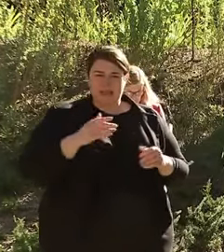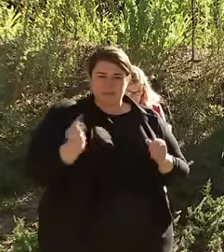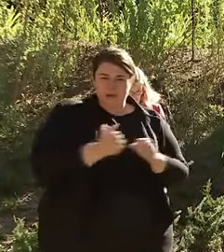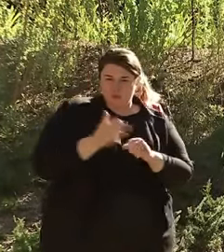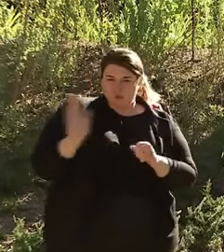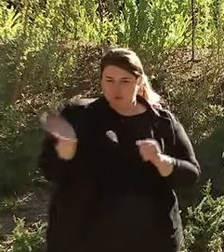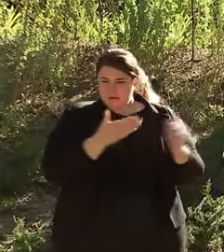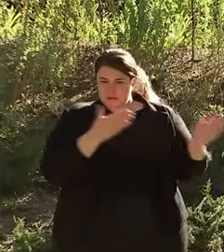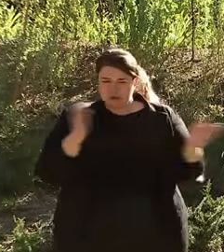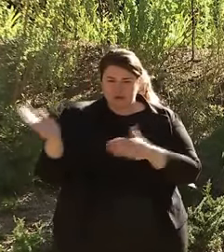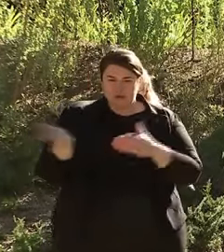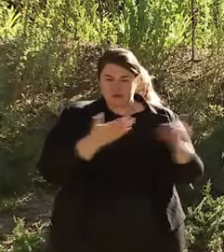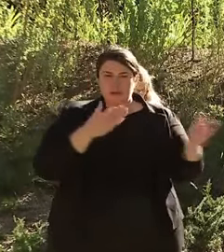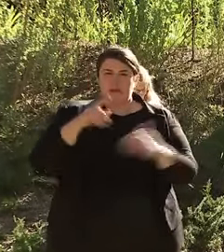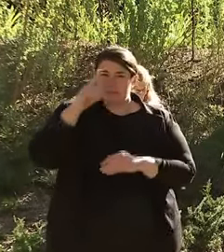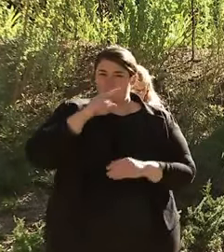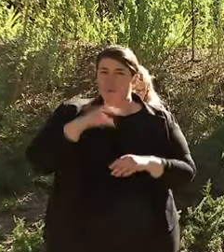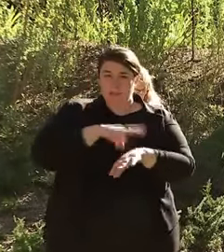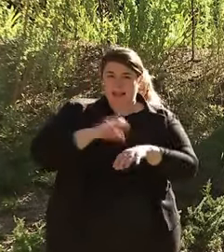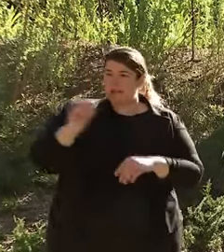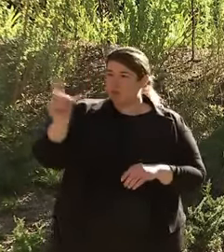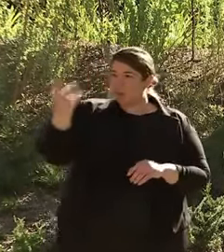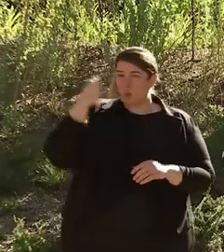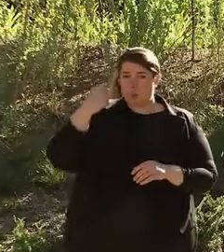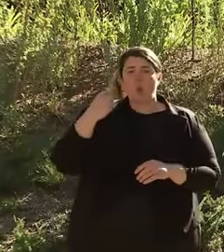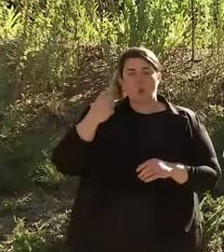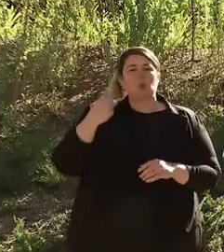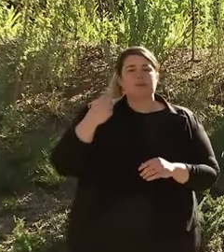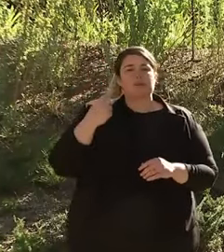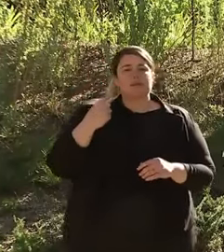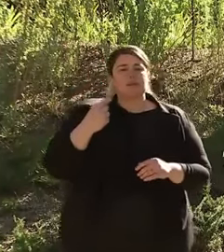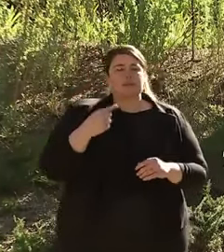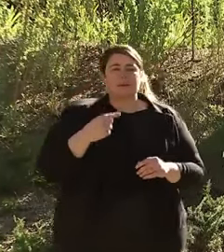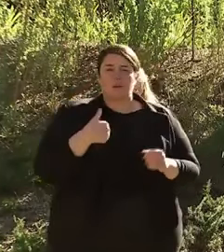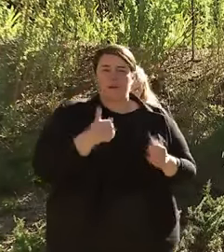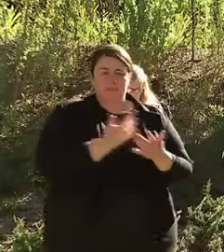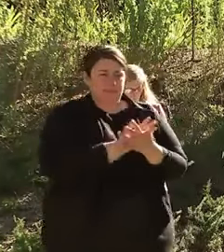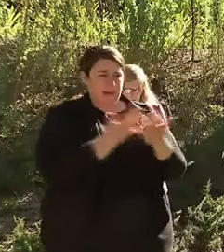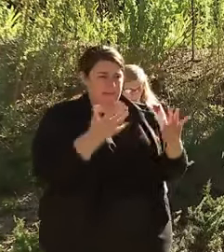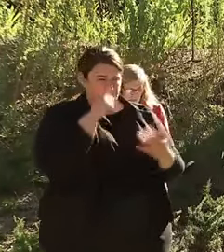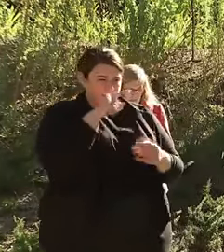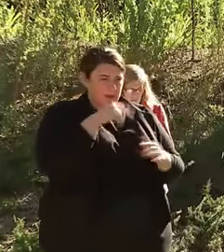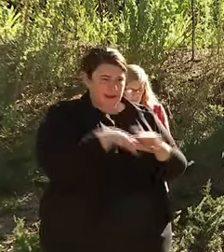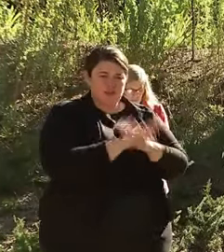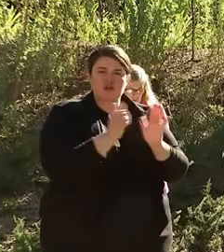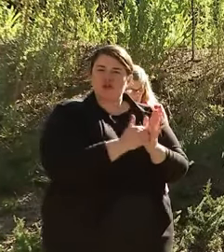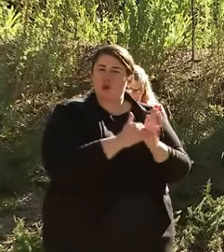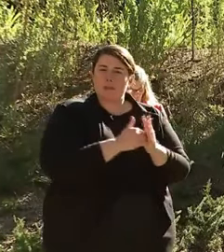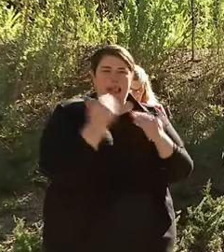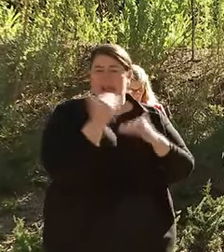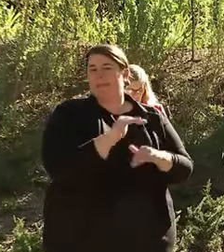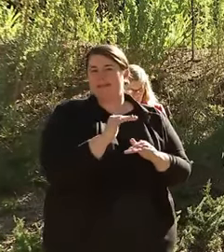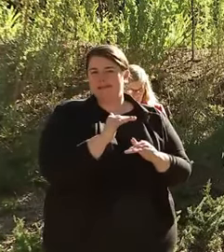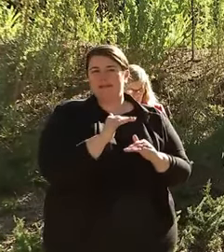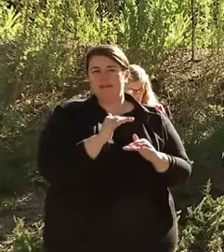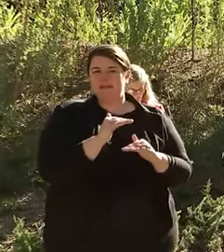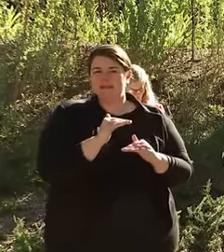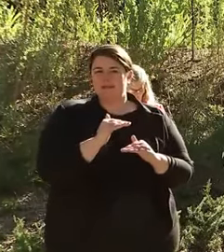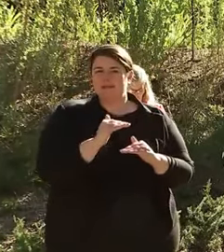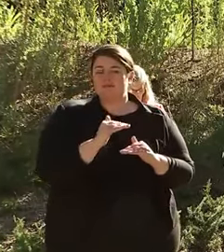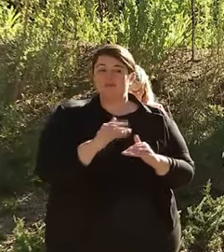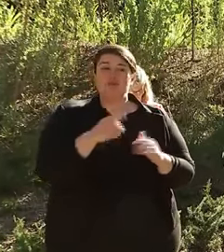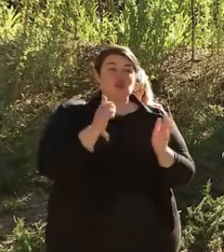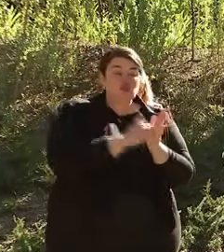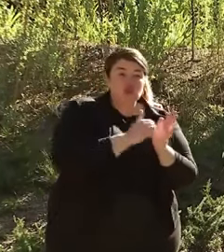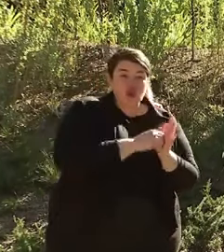to try and control that. Police were called and it was a pleasing result. And I think people need to really take heed that the department stores